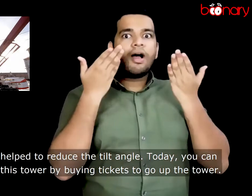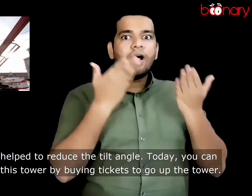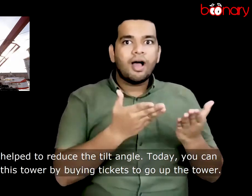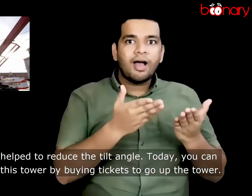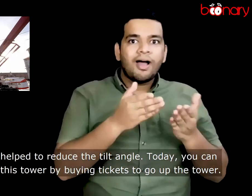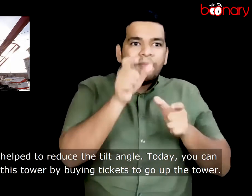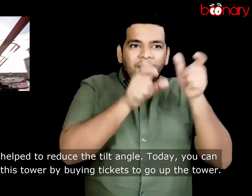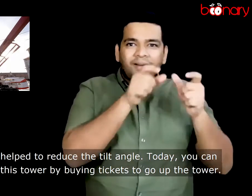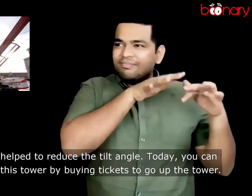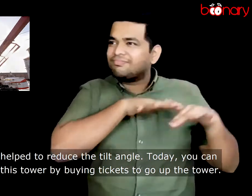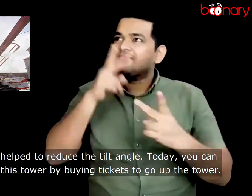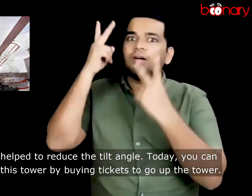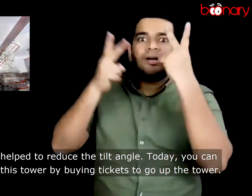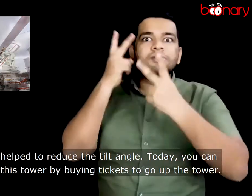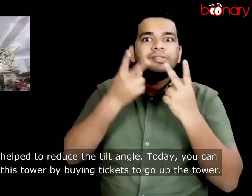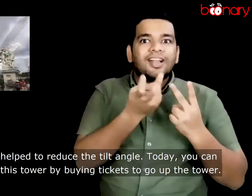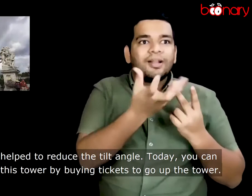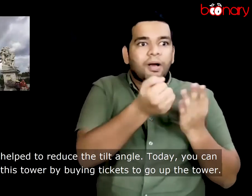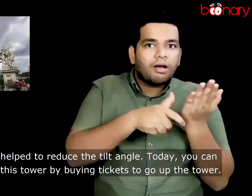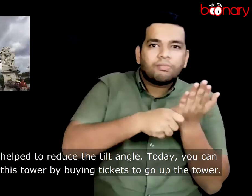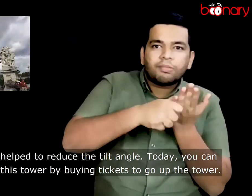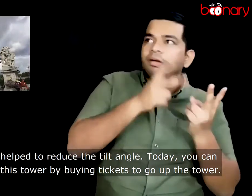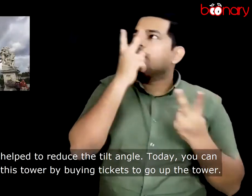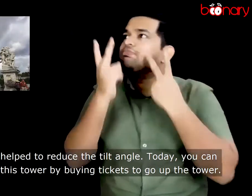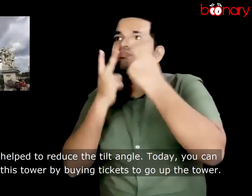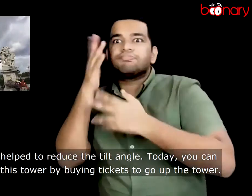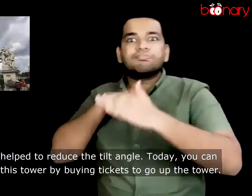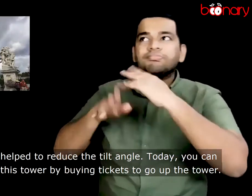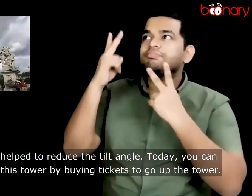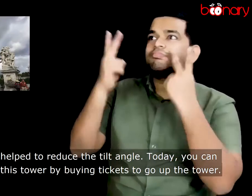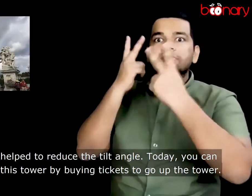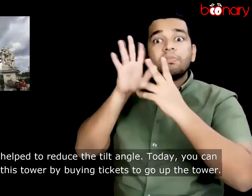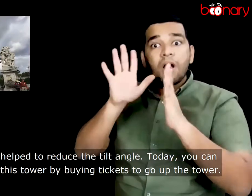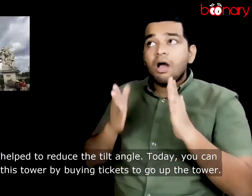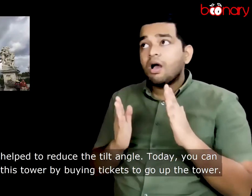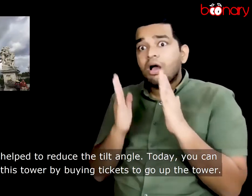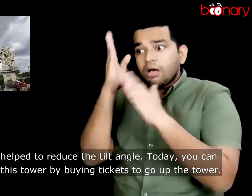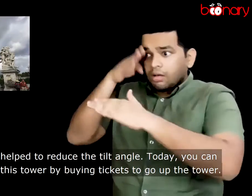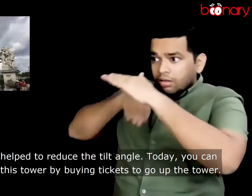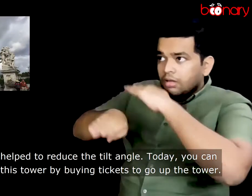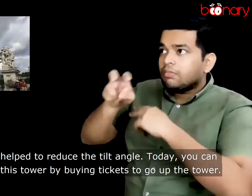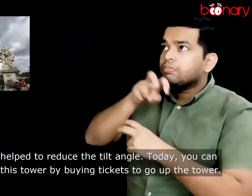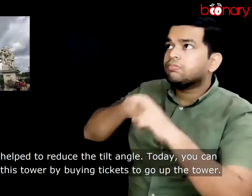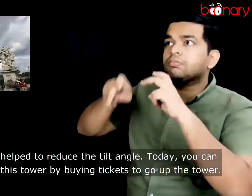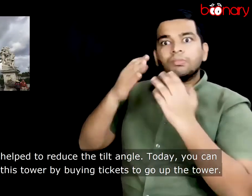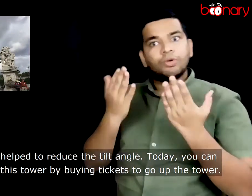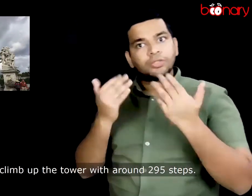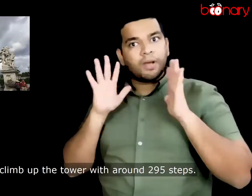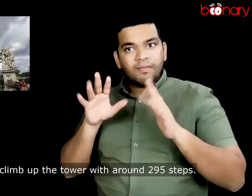tilt angle. Today, you can actually tour this tower by buying tickets to go up the tower. You can